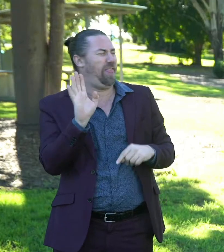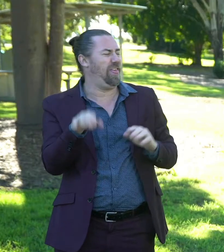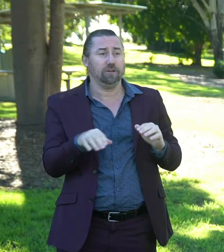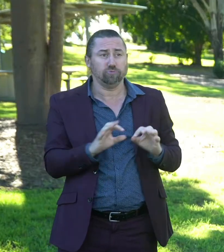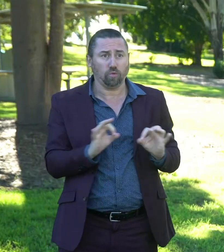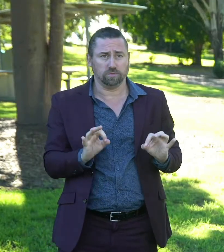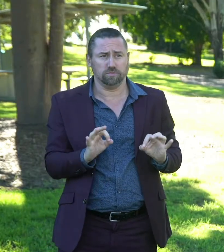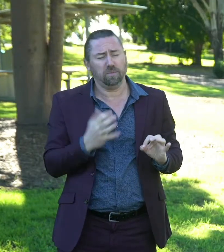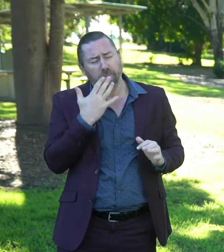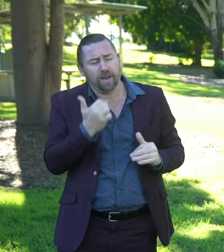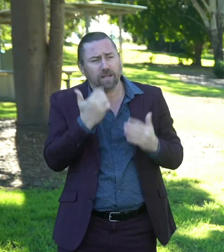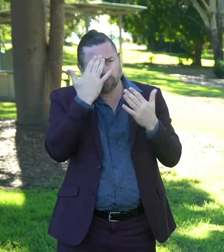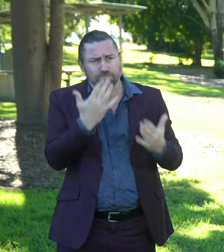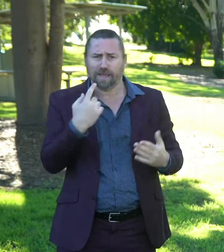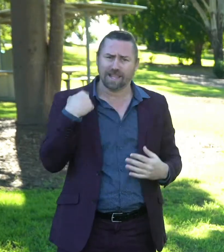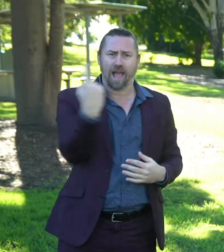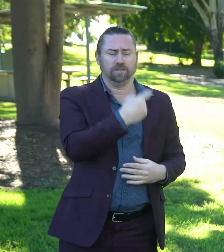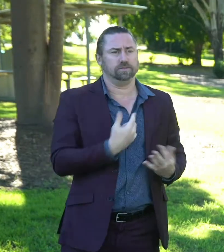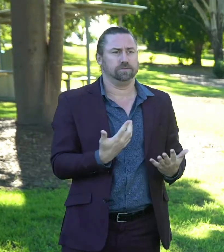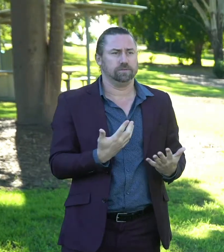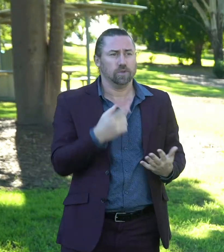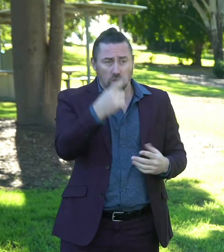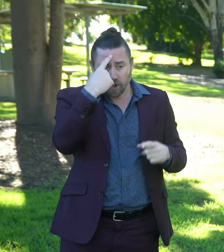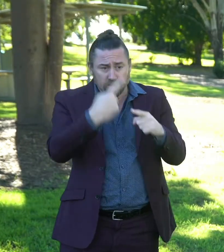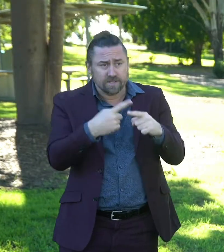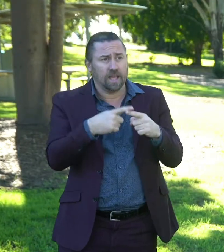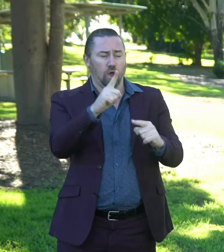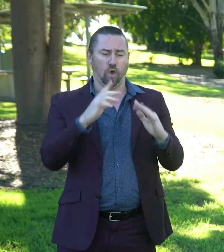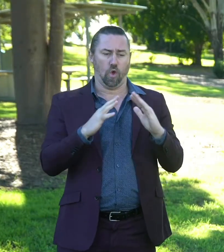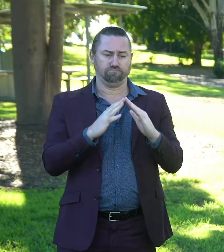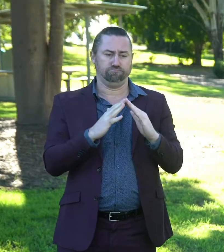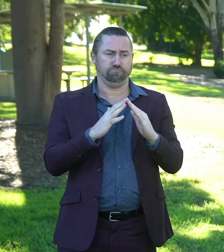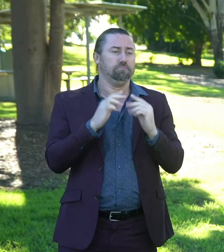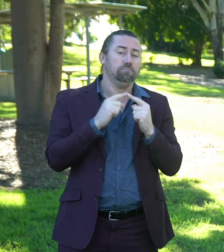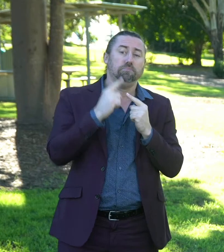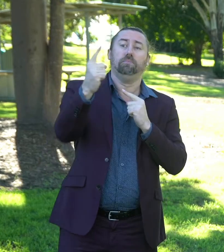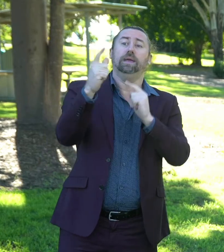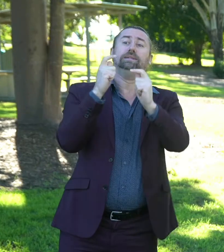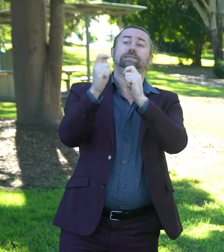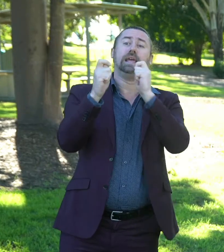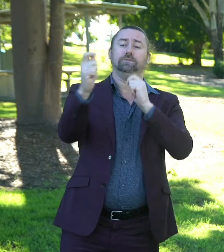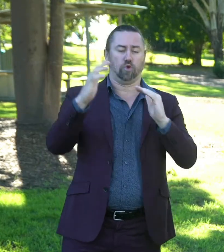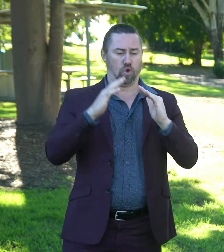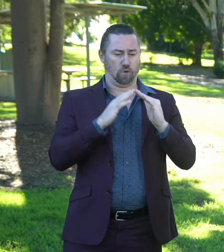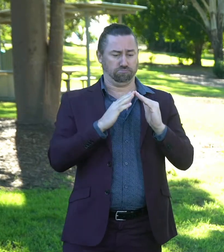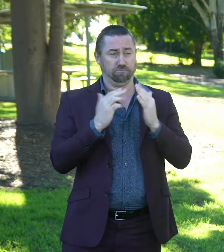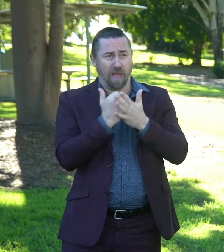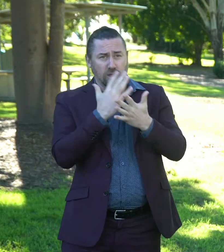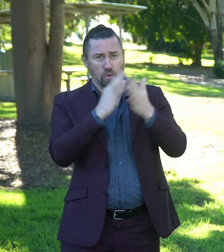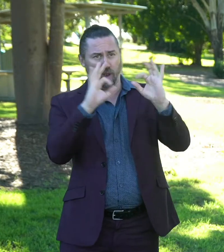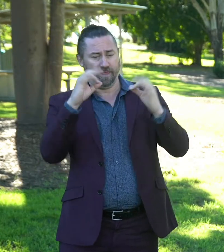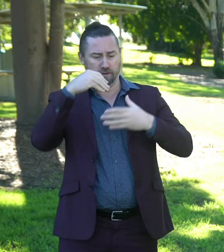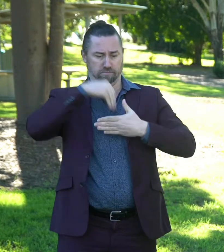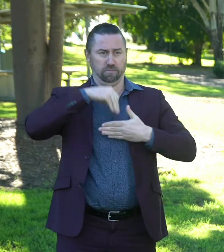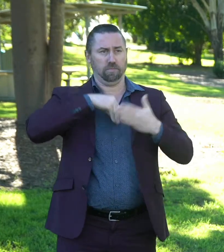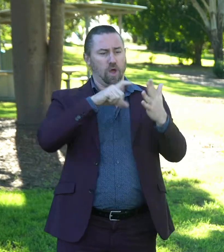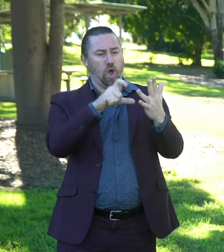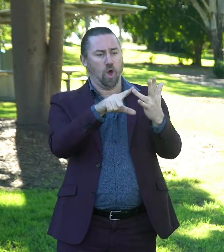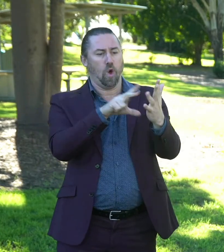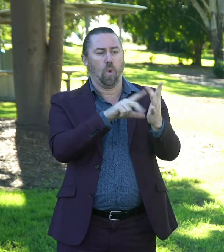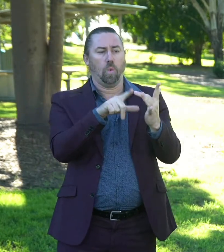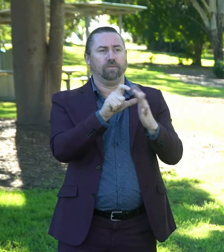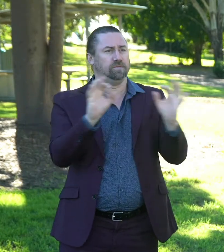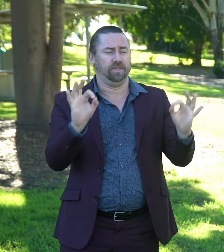once again, if anyone is sick, please stay at home and get tested. That's absolutely critical. And we are monitoring